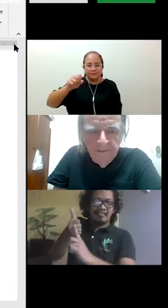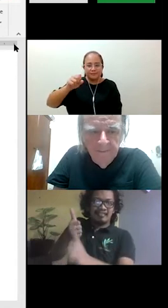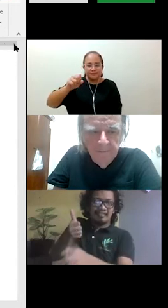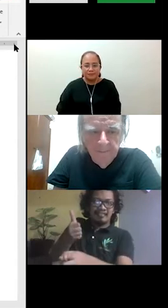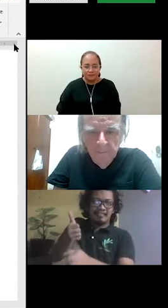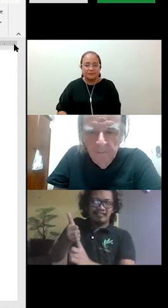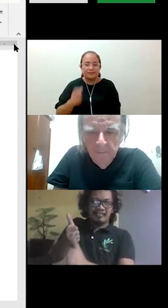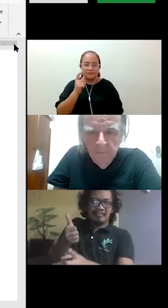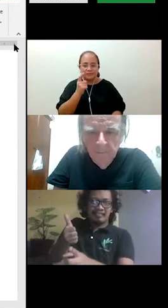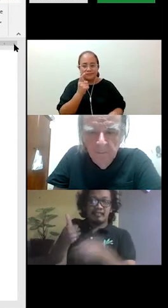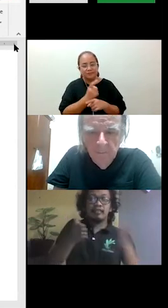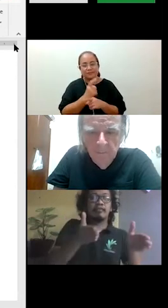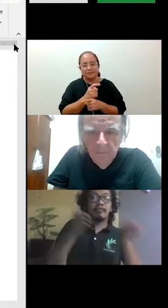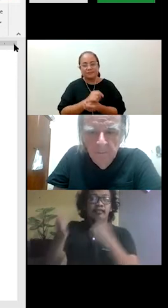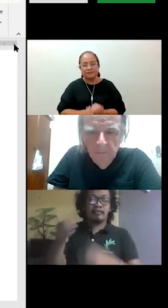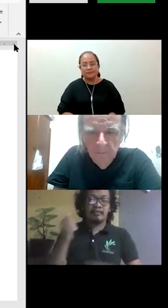Right.